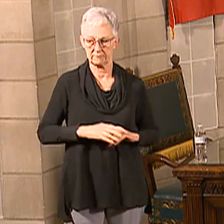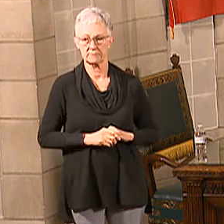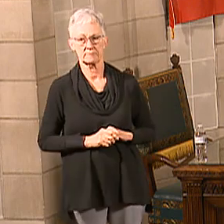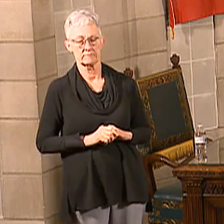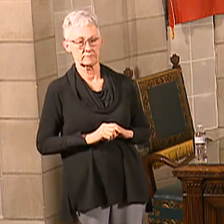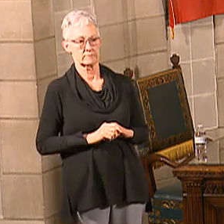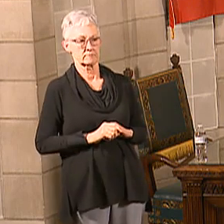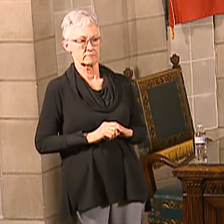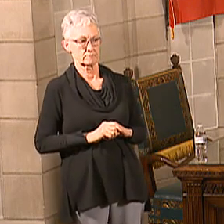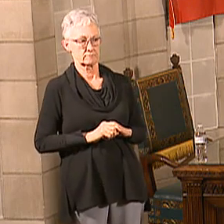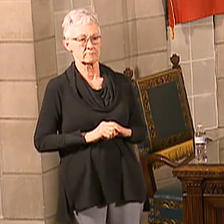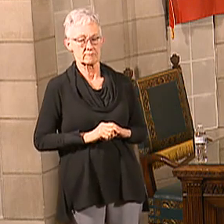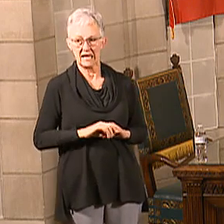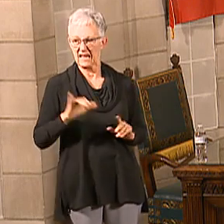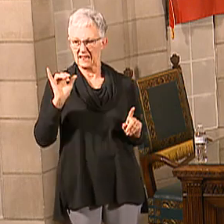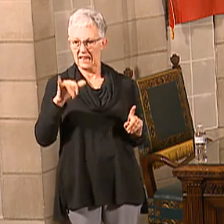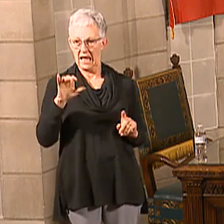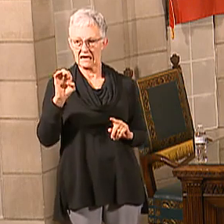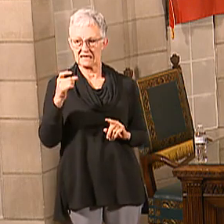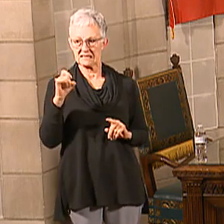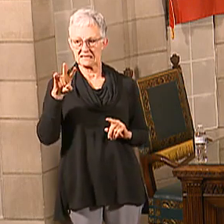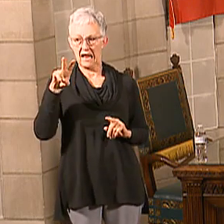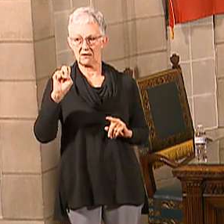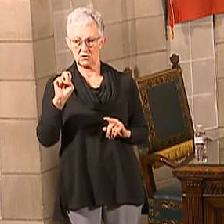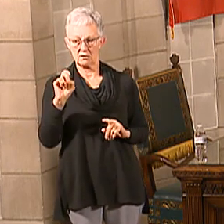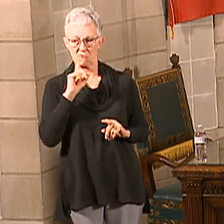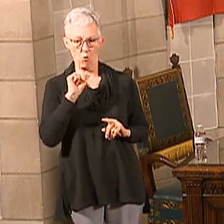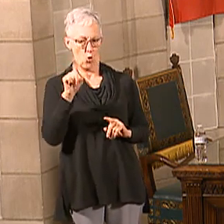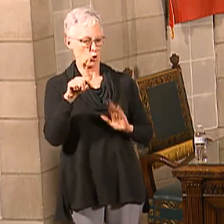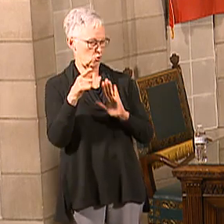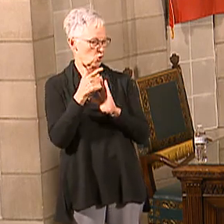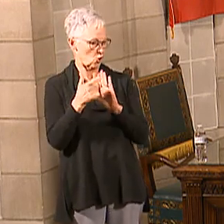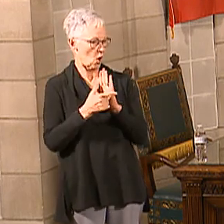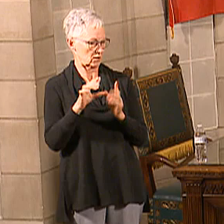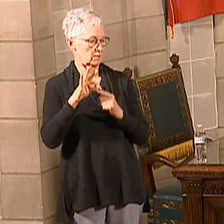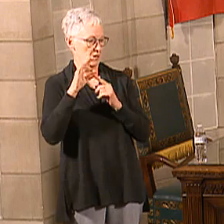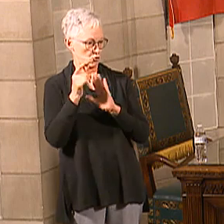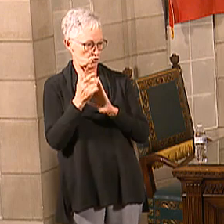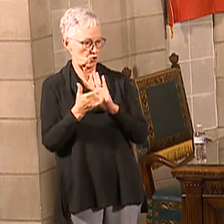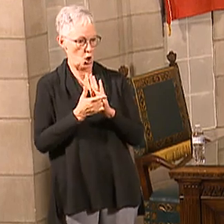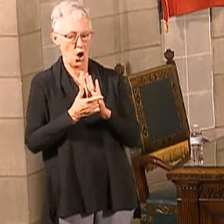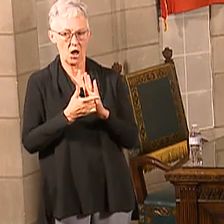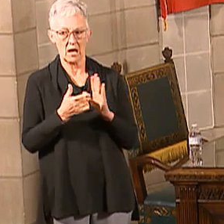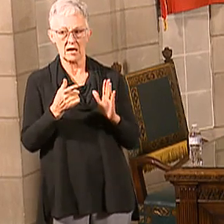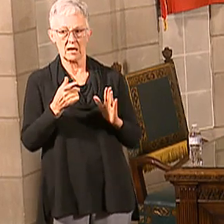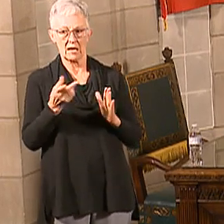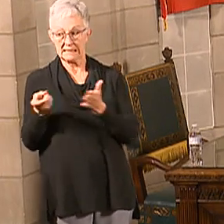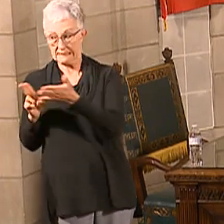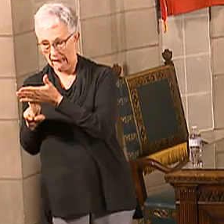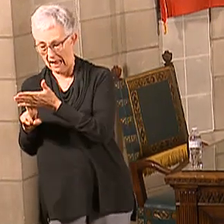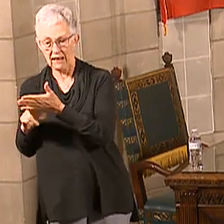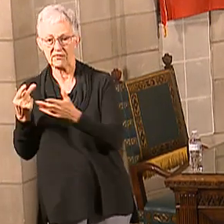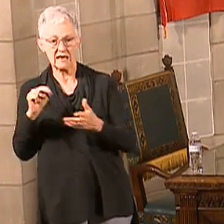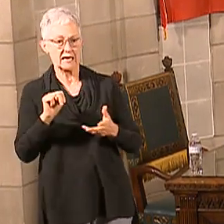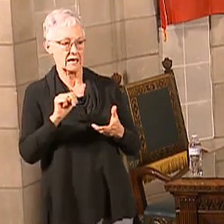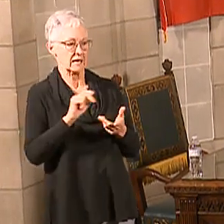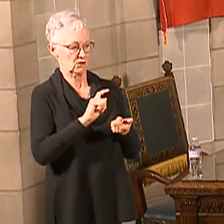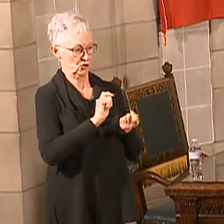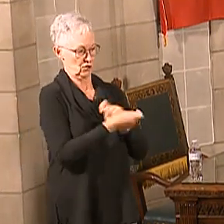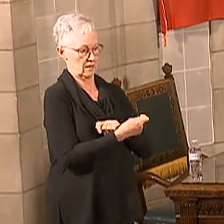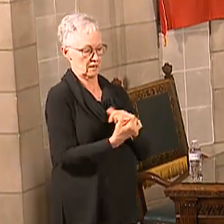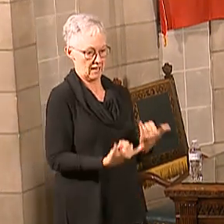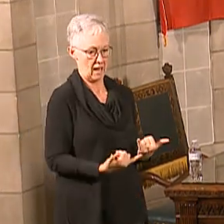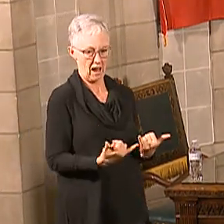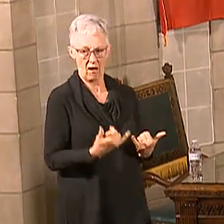told you already, the executive order was updated. As we told you when the first 2004 was signed, that we would review things as we